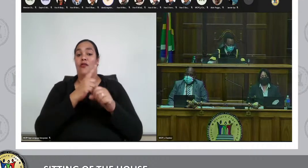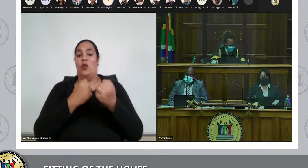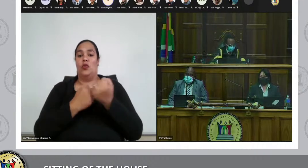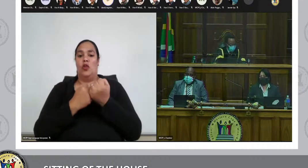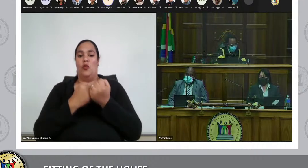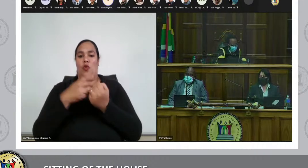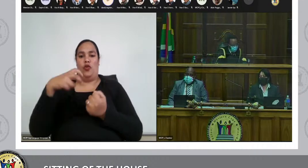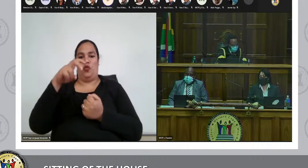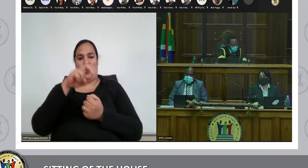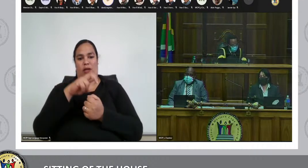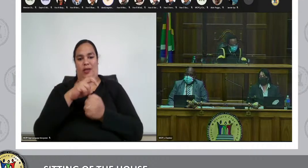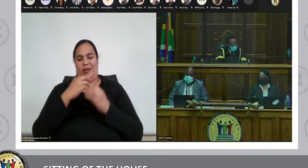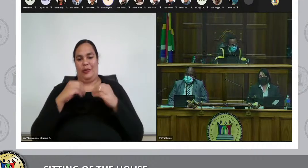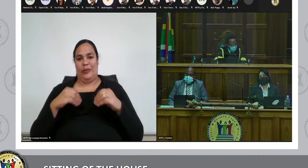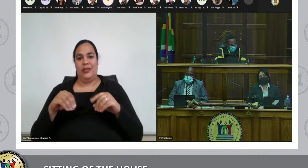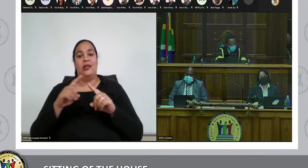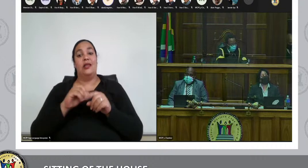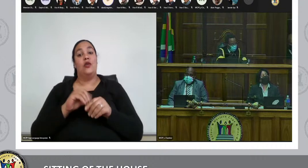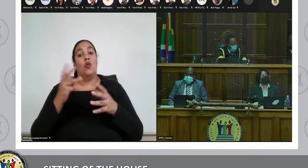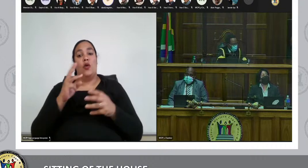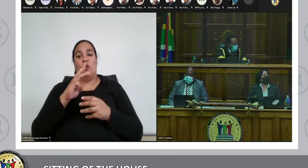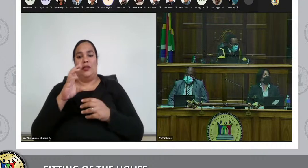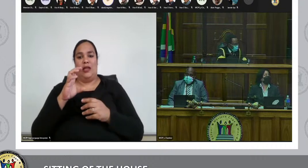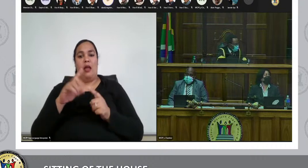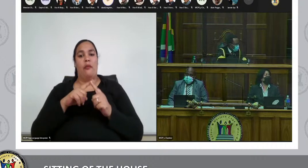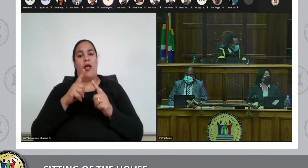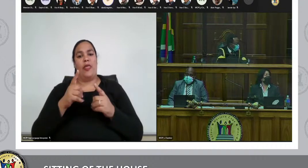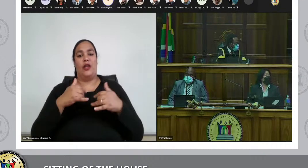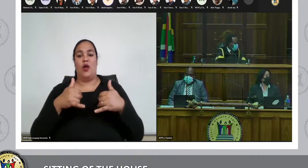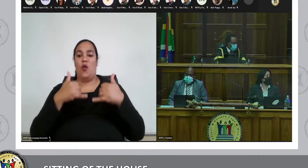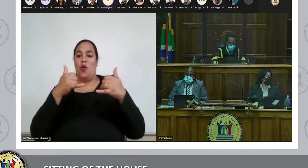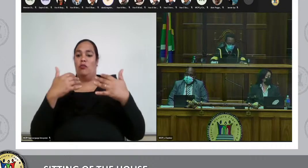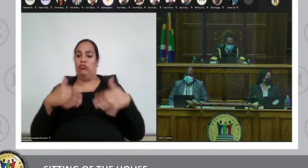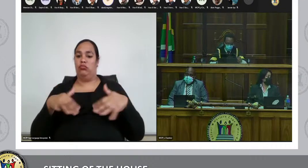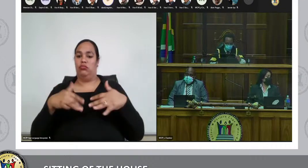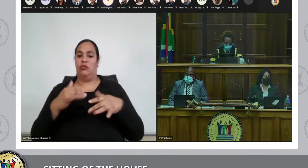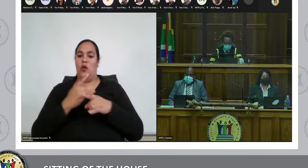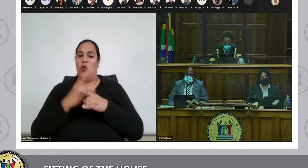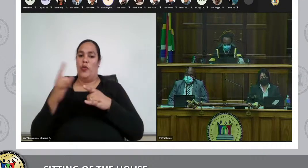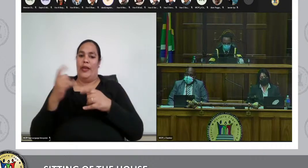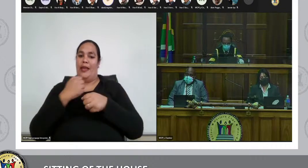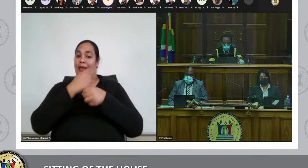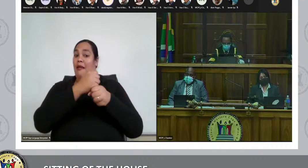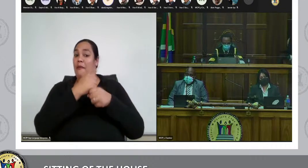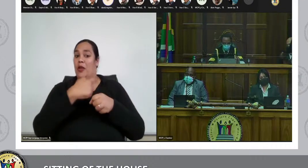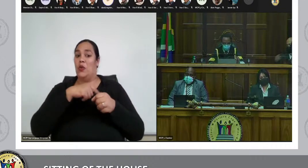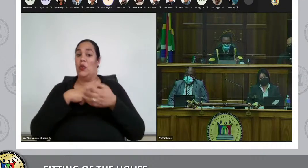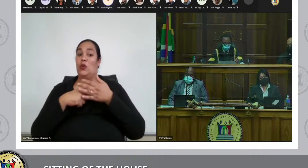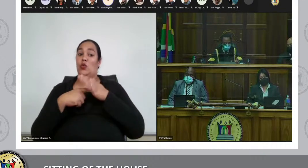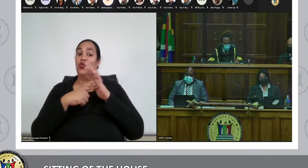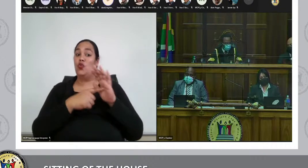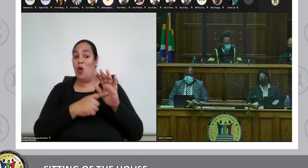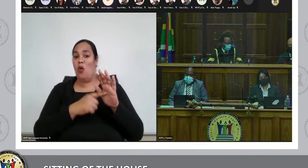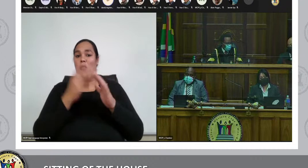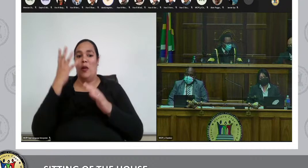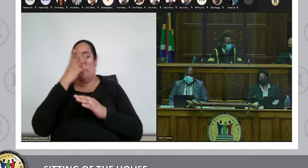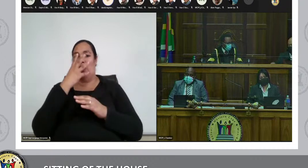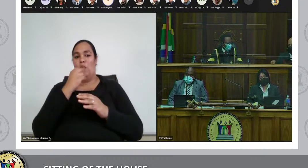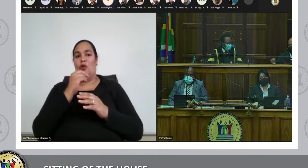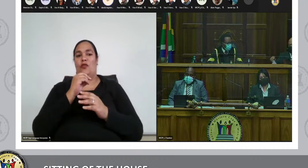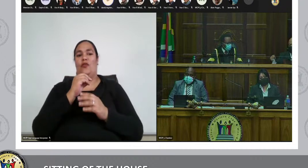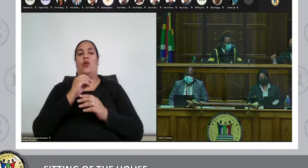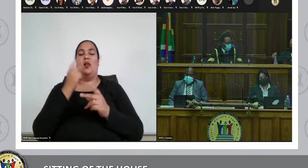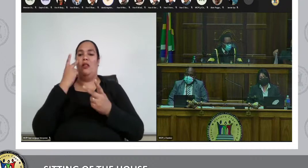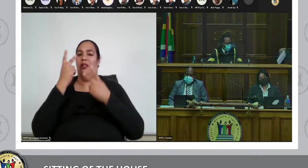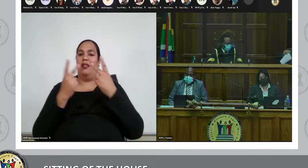the tourism industry in the Western Cape. It was an award-winning campaign where we showcased the beautiful attractions